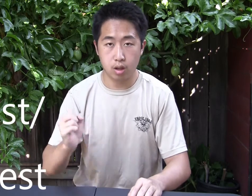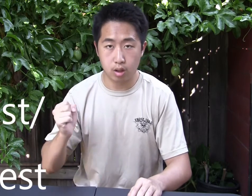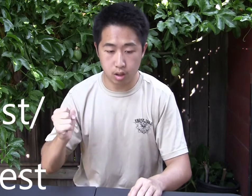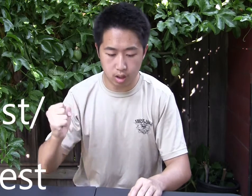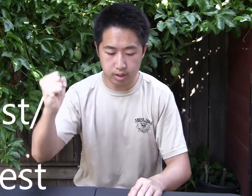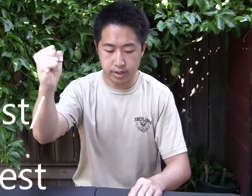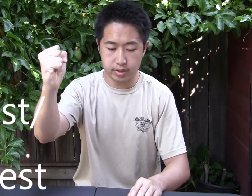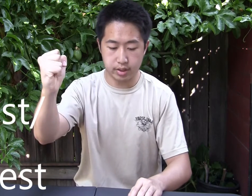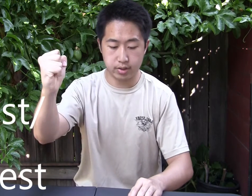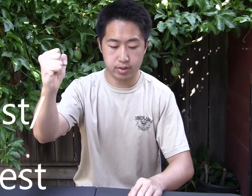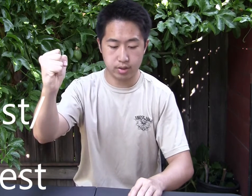long distance,